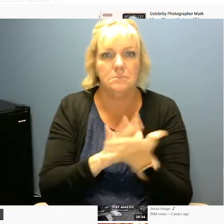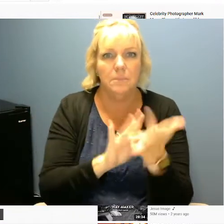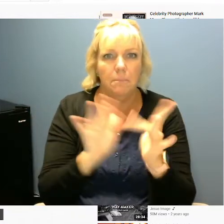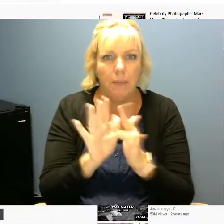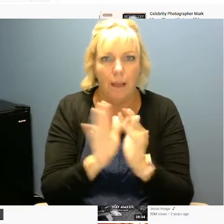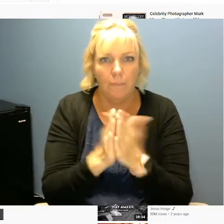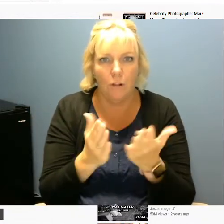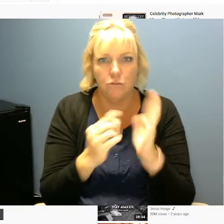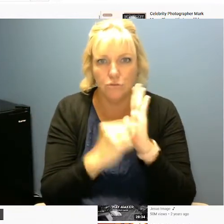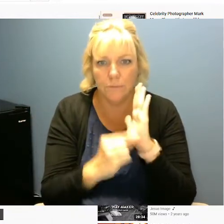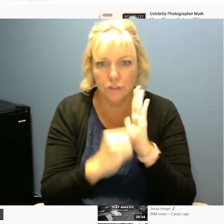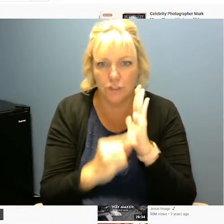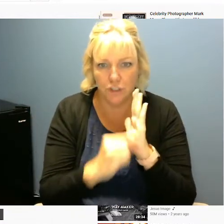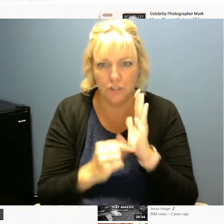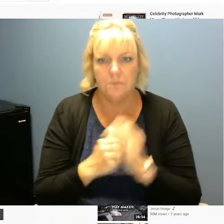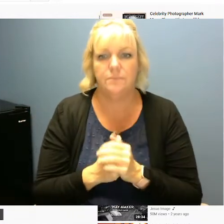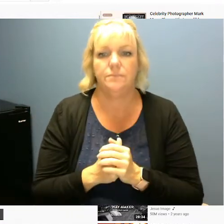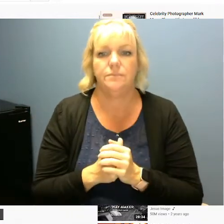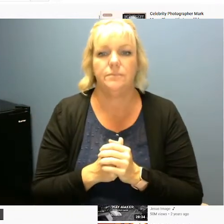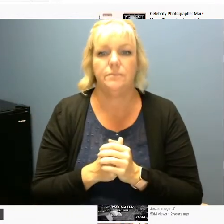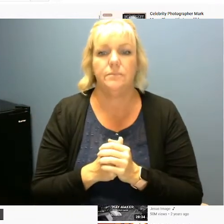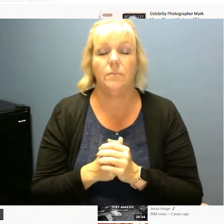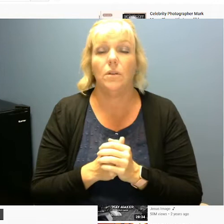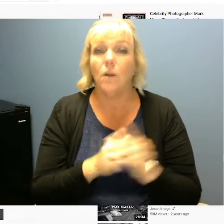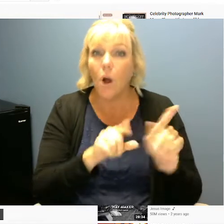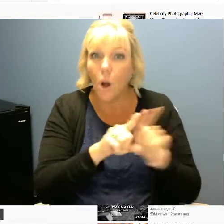video, adultery can be